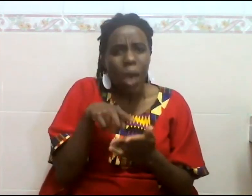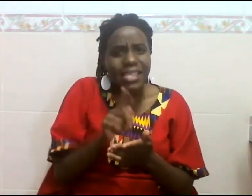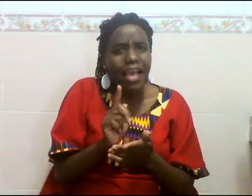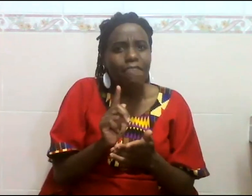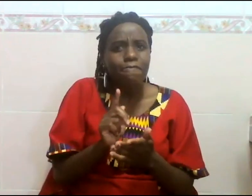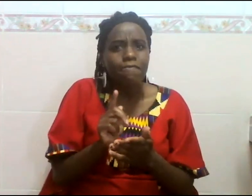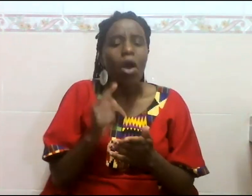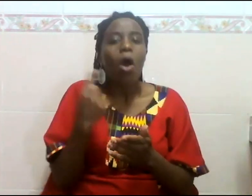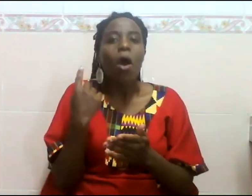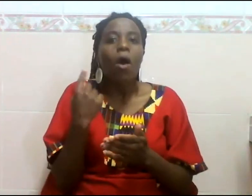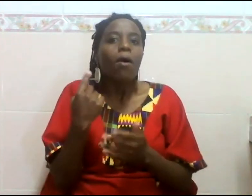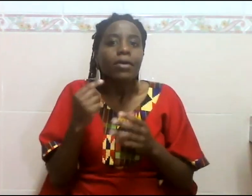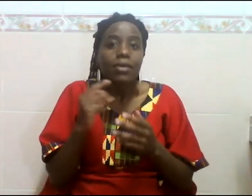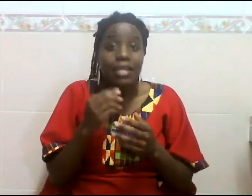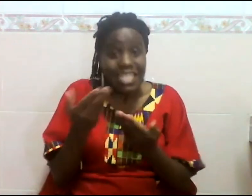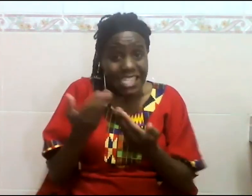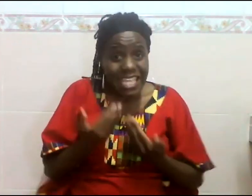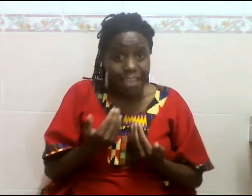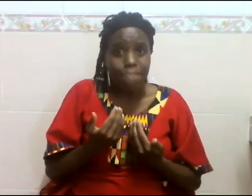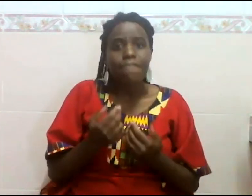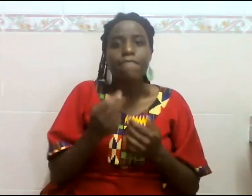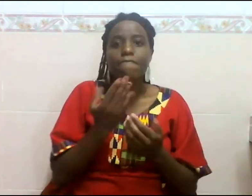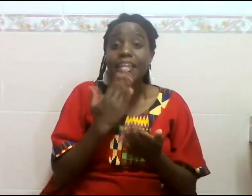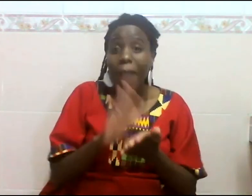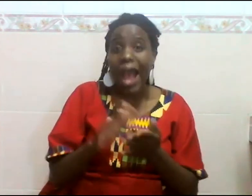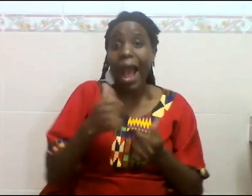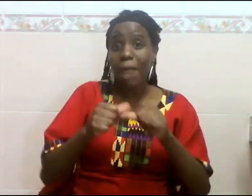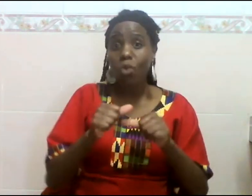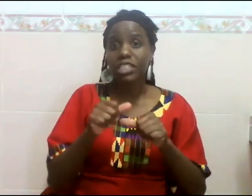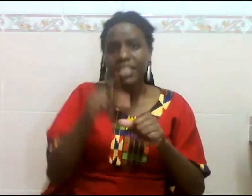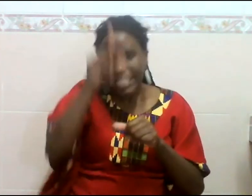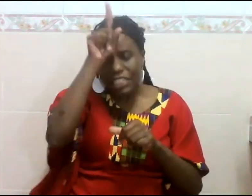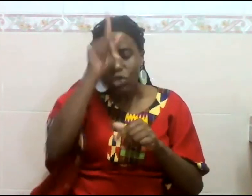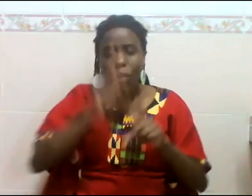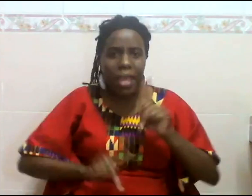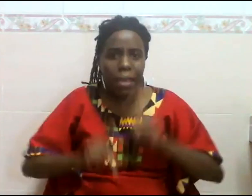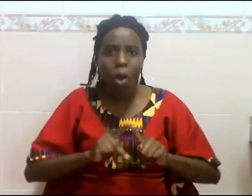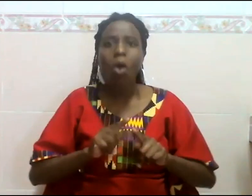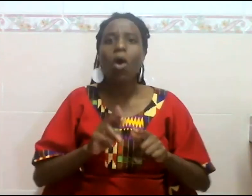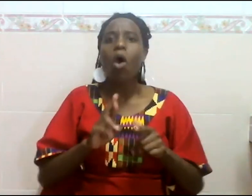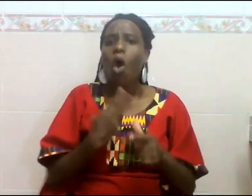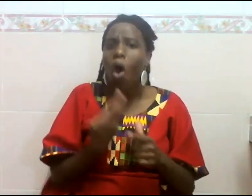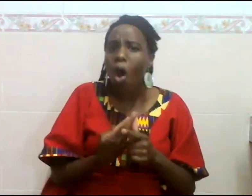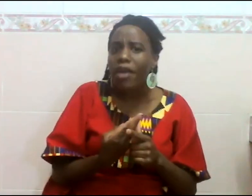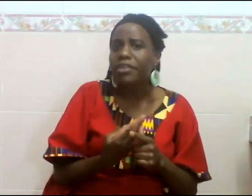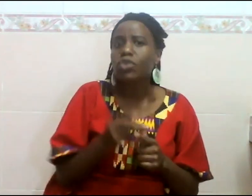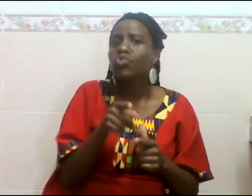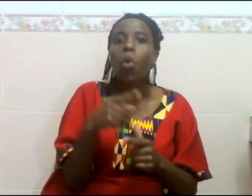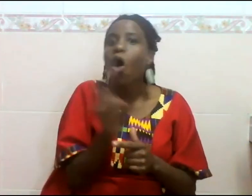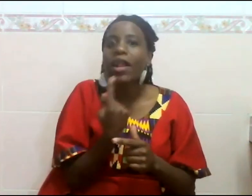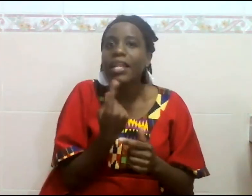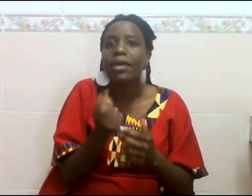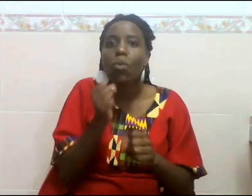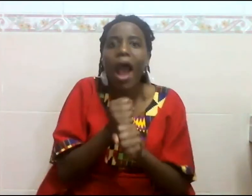on other aspects which includes Indigenous peoples? Because they're in particular often